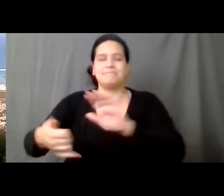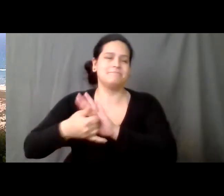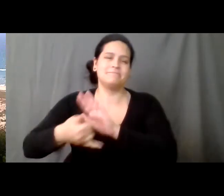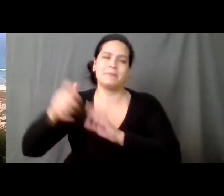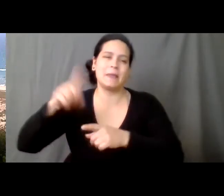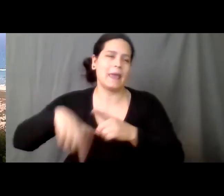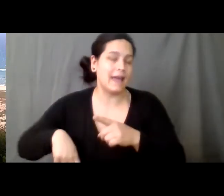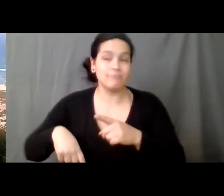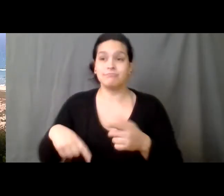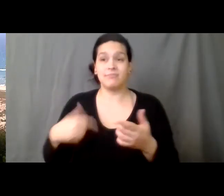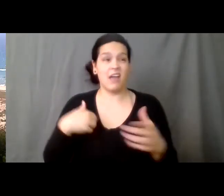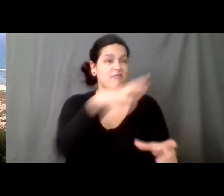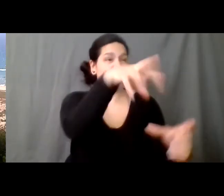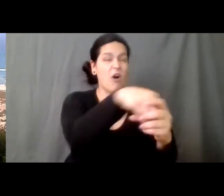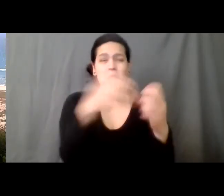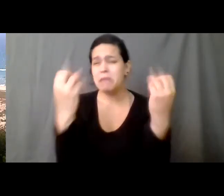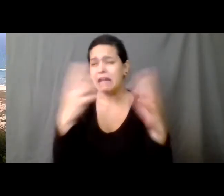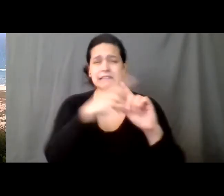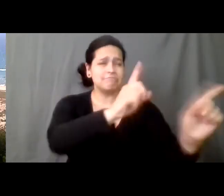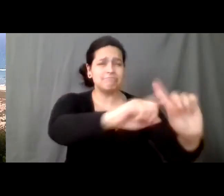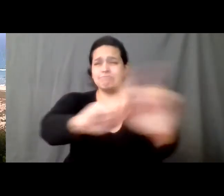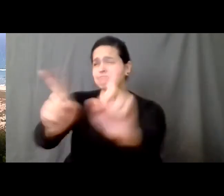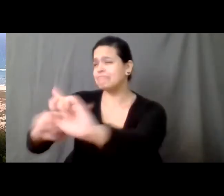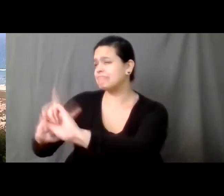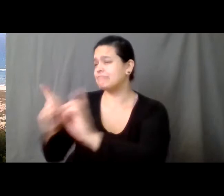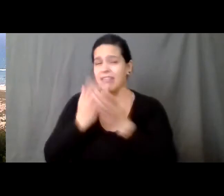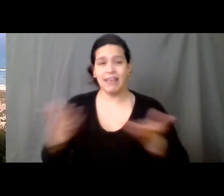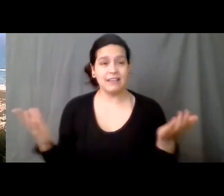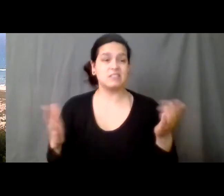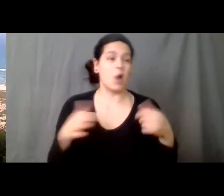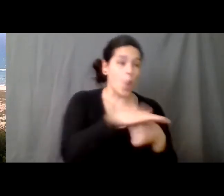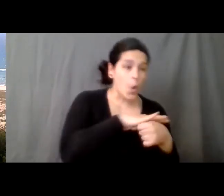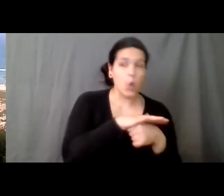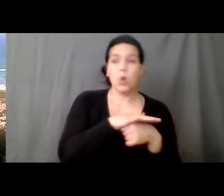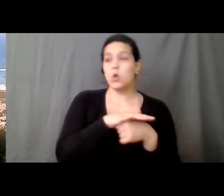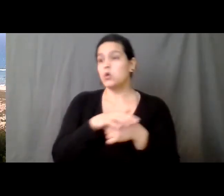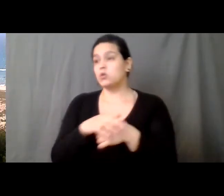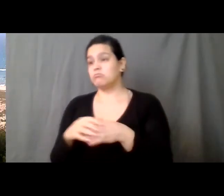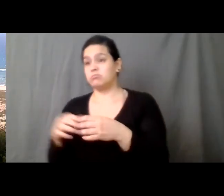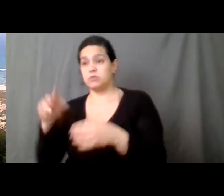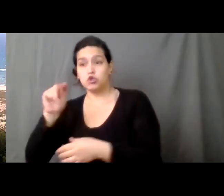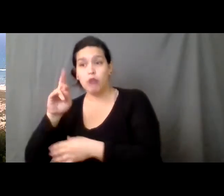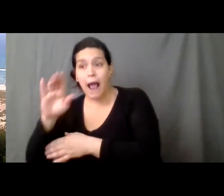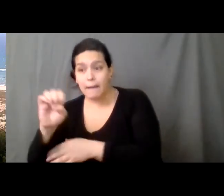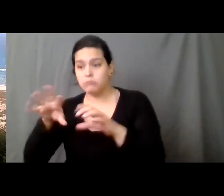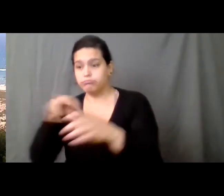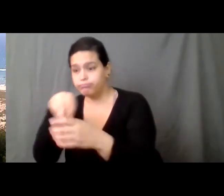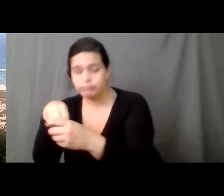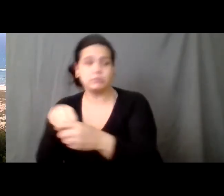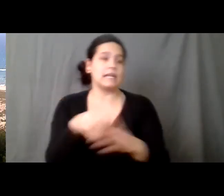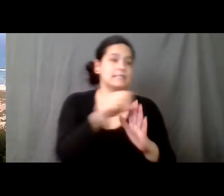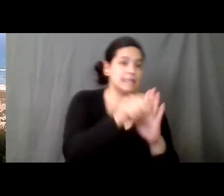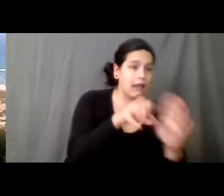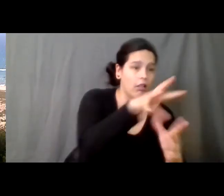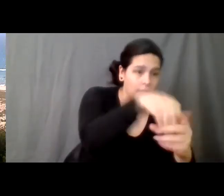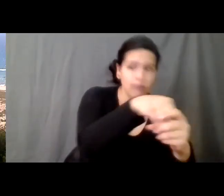other activities at the local level, at the tribal level, at the state level, at the national level and international level,